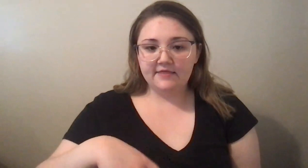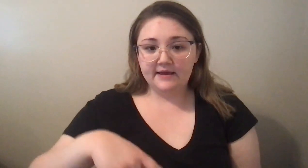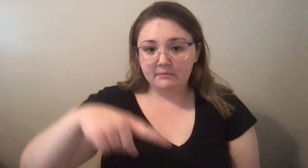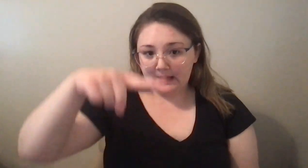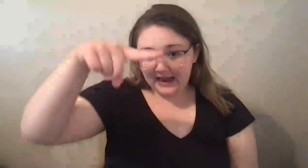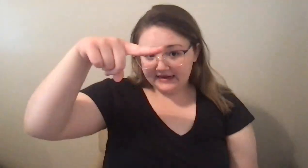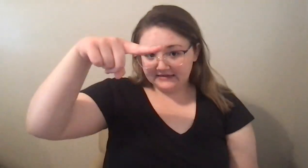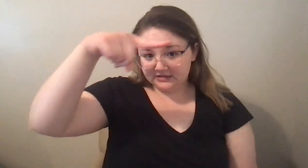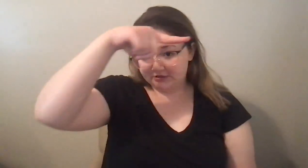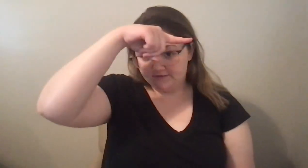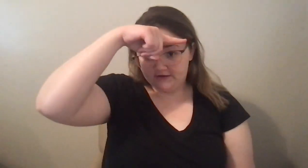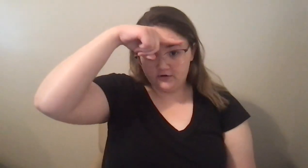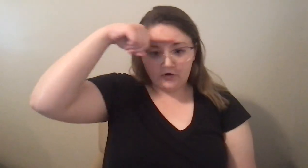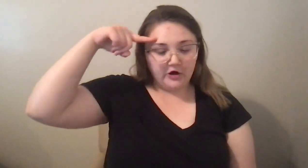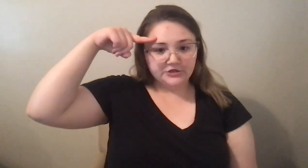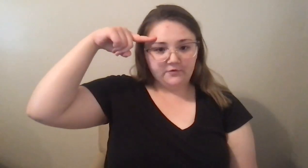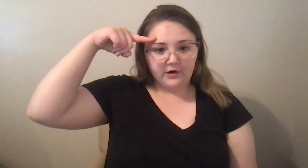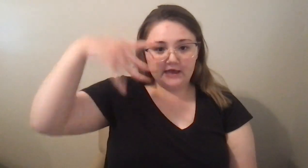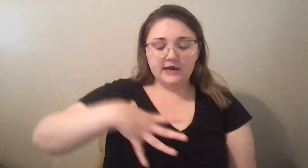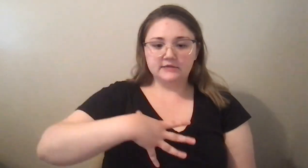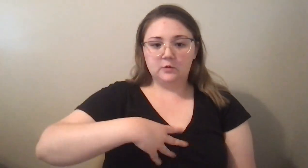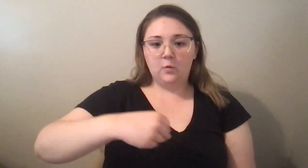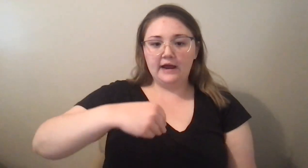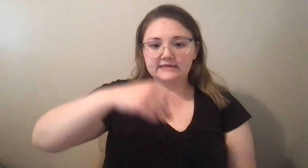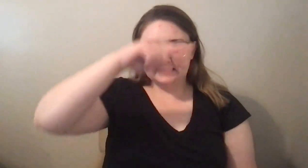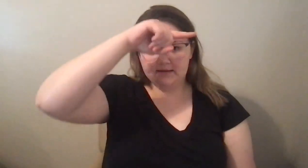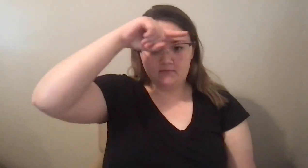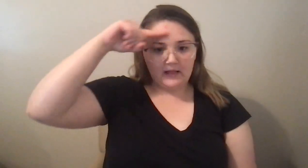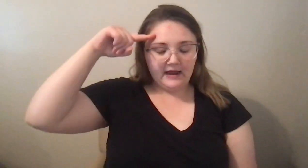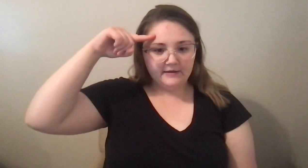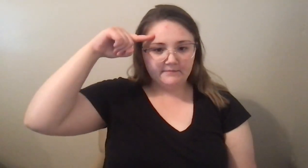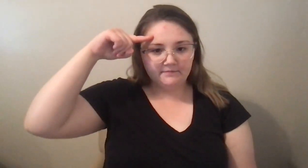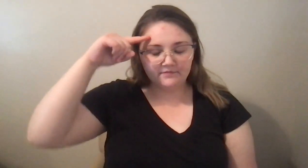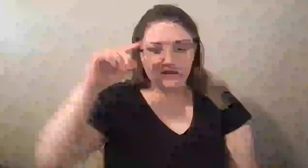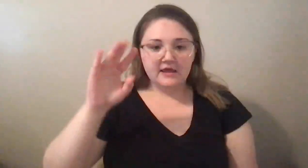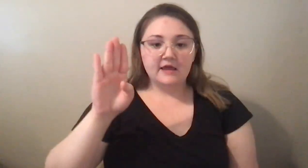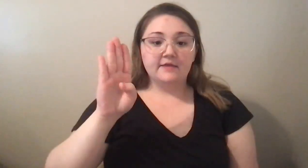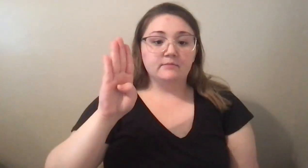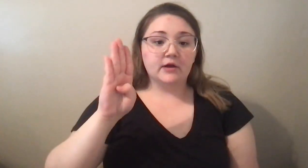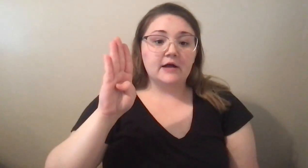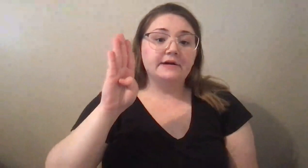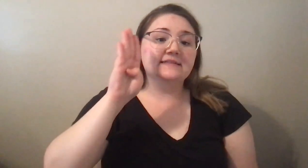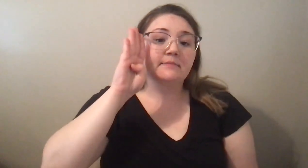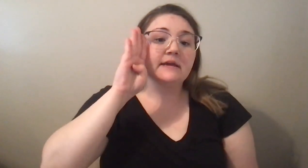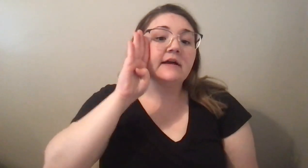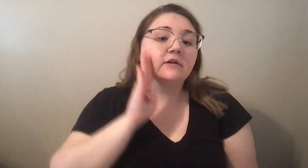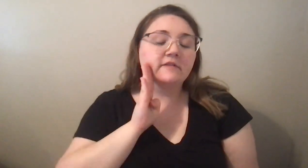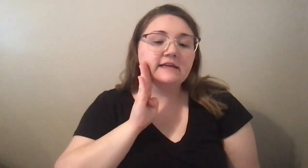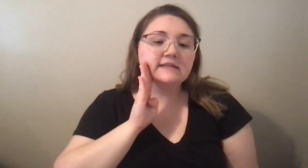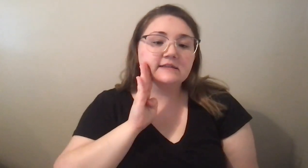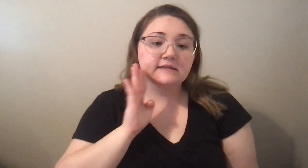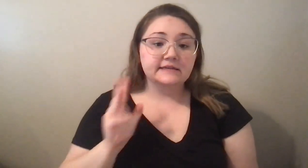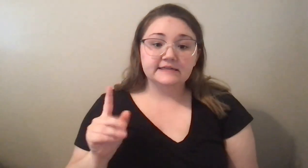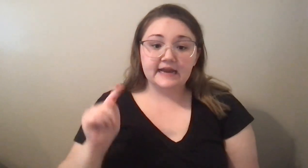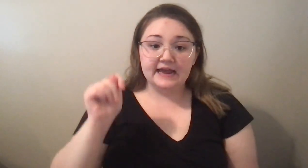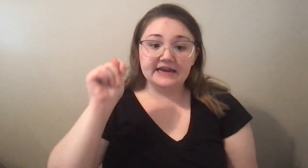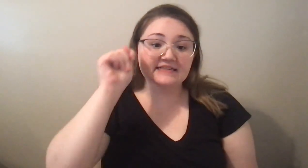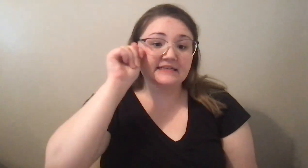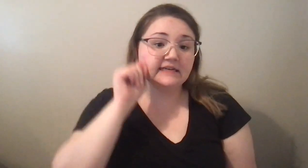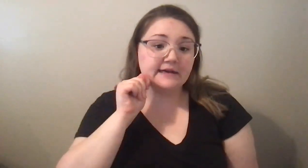And then black is a straight finger across your forehead. So white and black. Then brown is a B down your face. Tan is